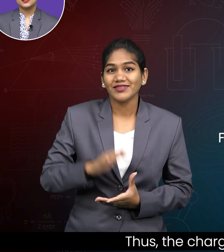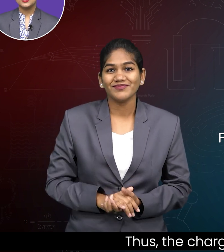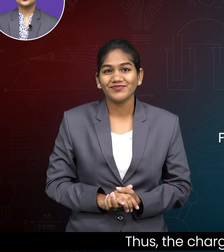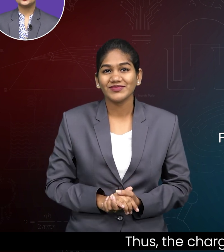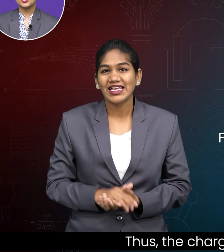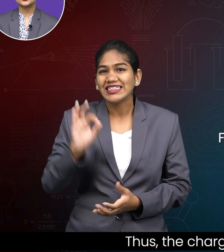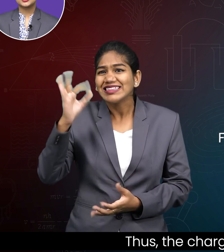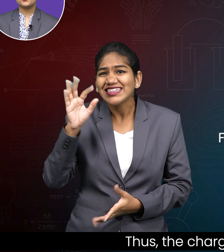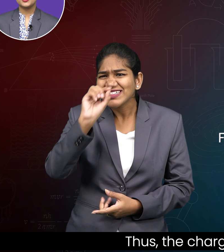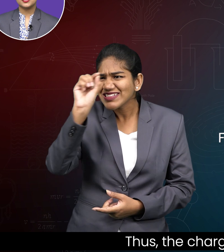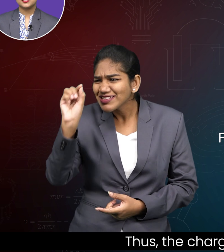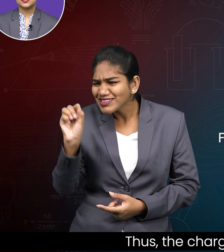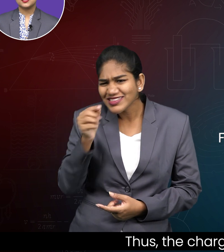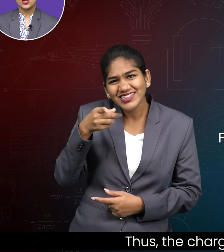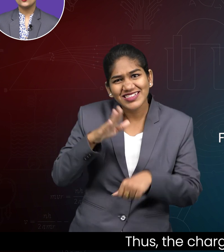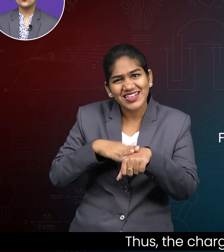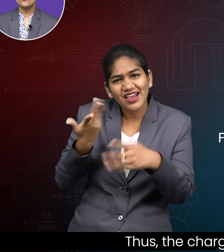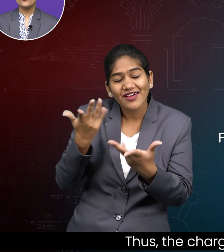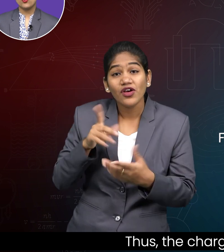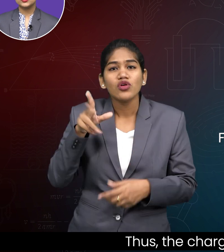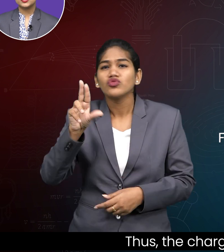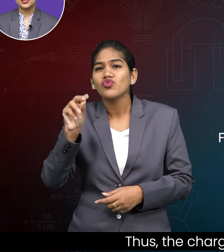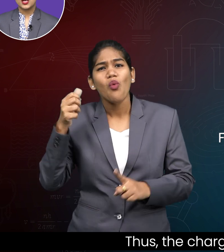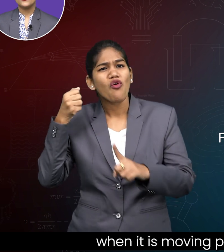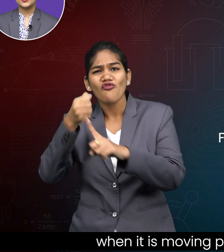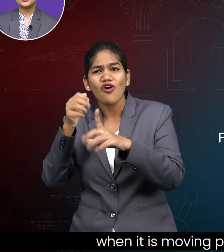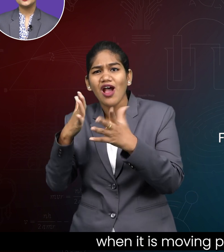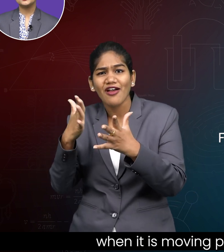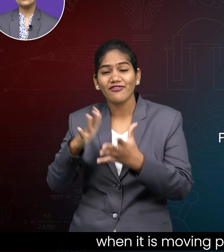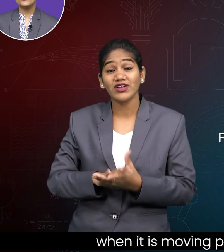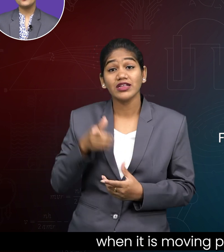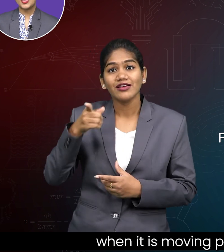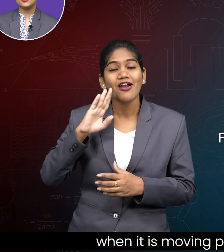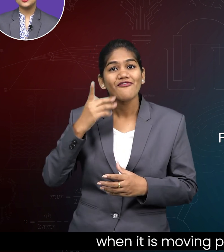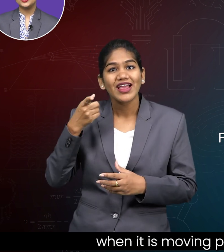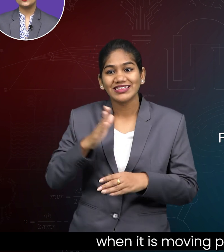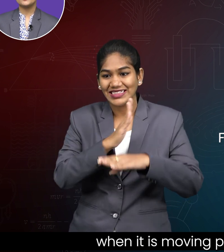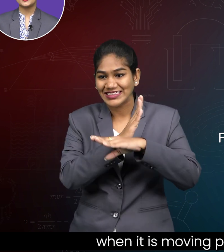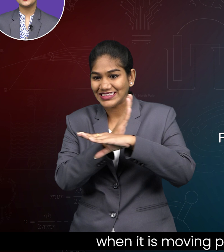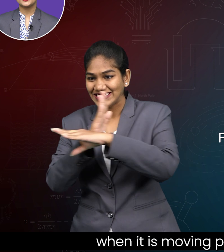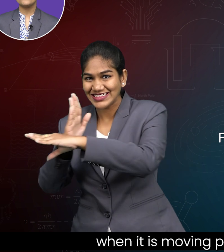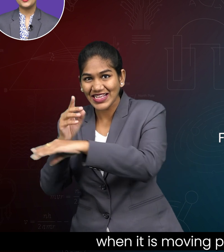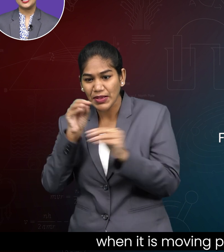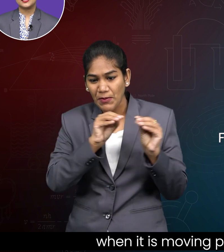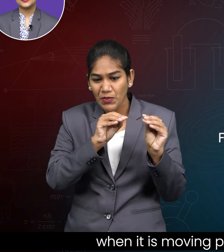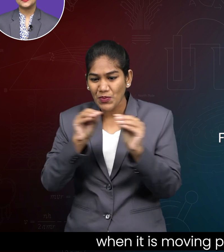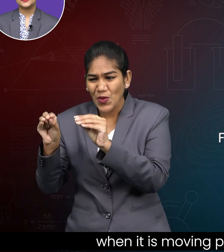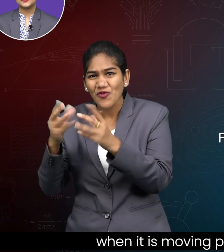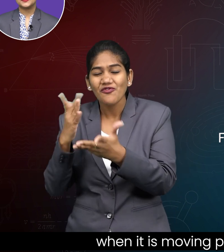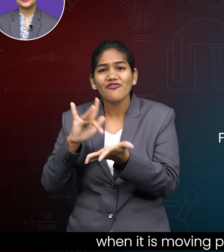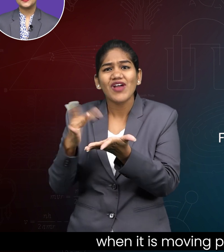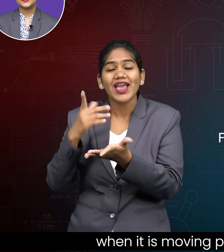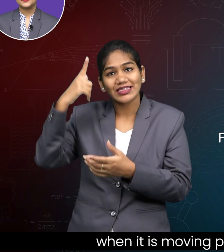Thus, the charge experiences no force when it is moving parallel to the magnetic field.